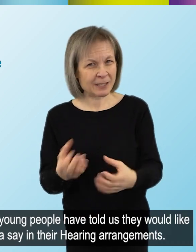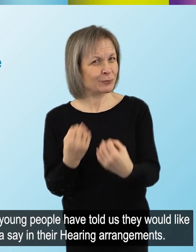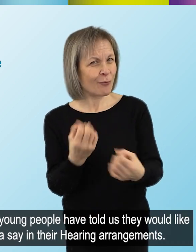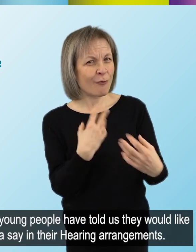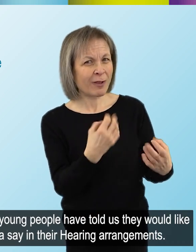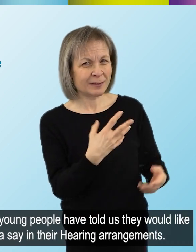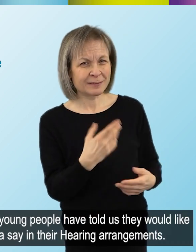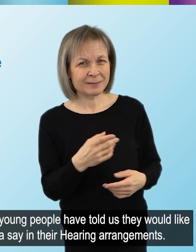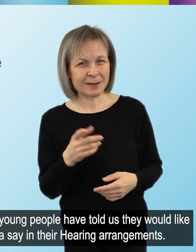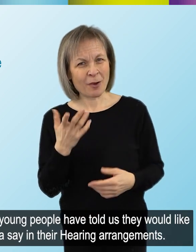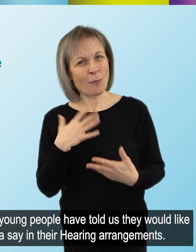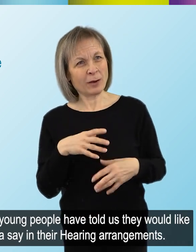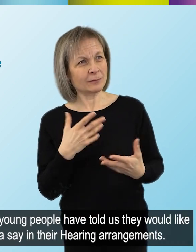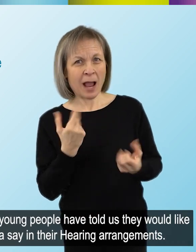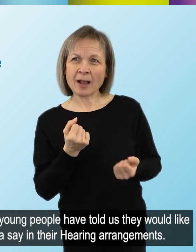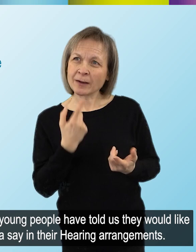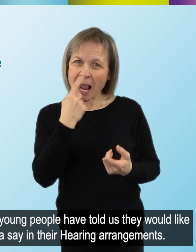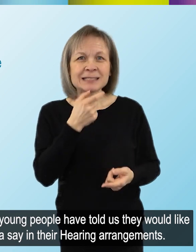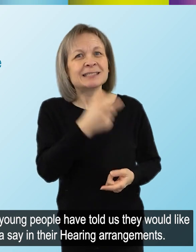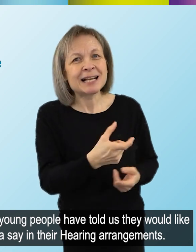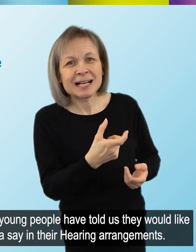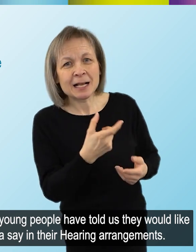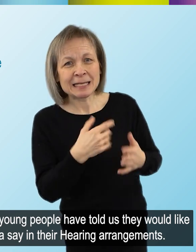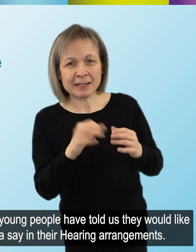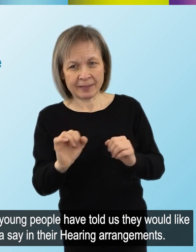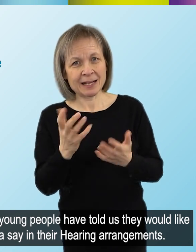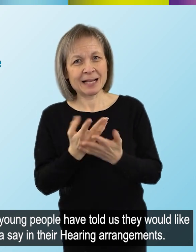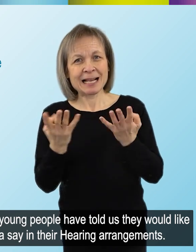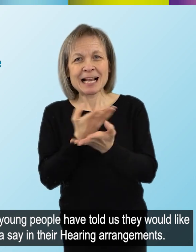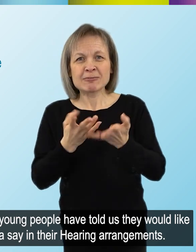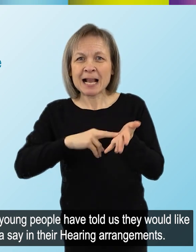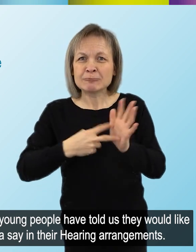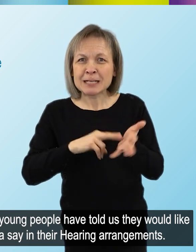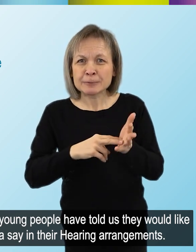Children and young people have told us they would like to have a say in their hearing arrangements.